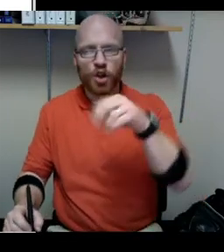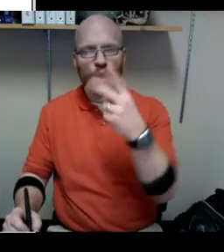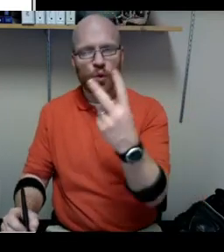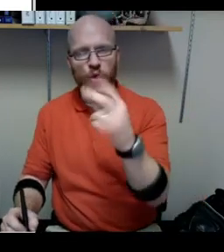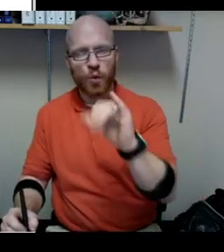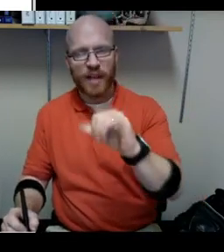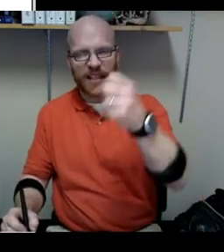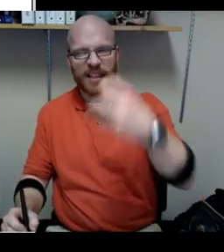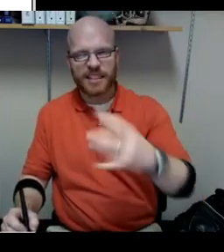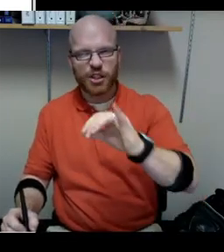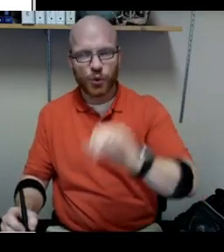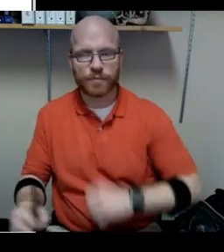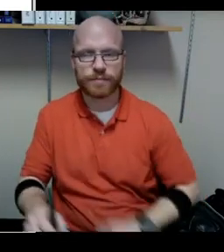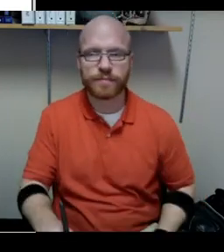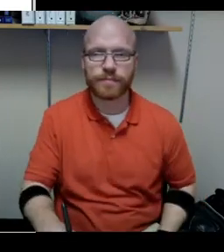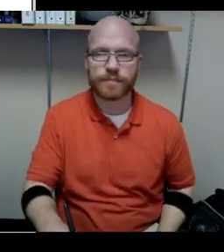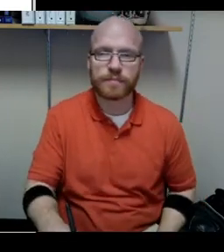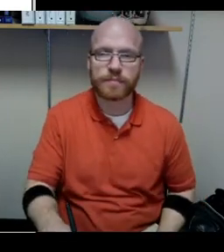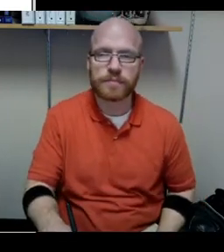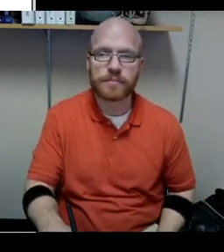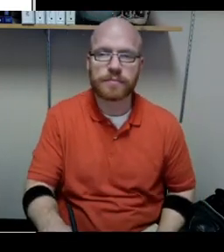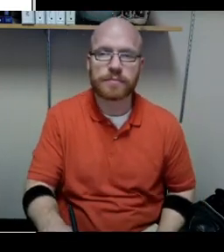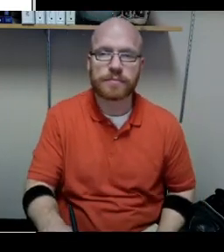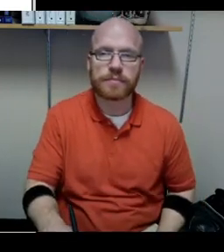We would include 2 in that list too.